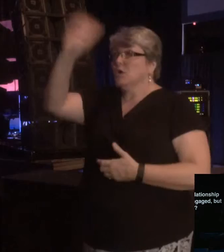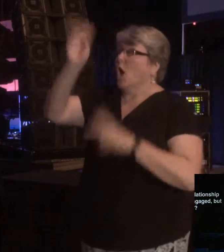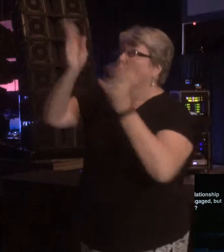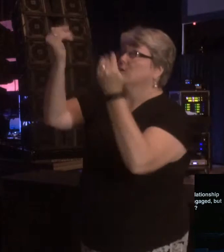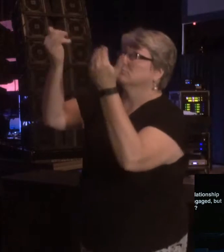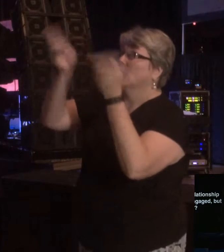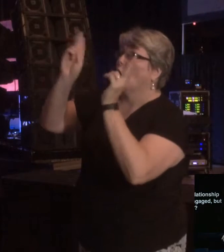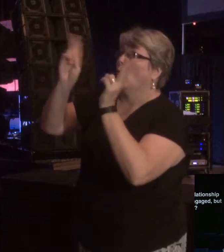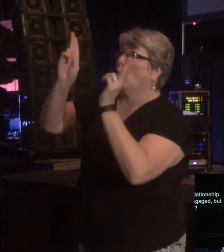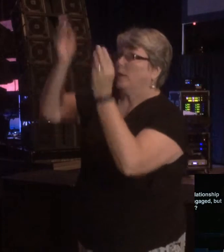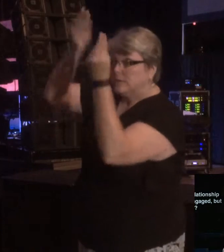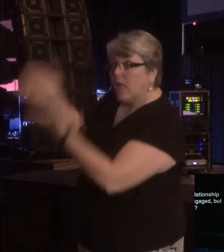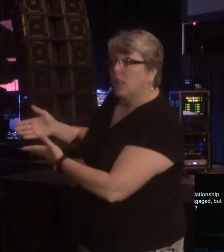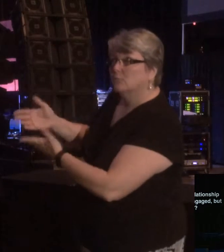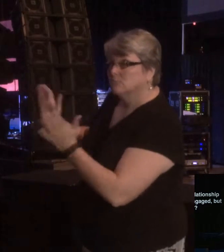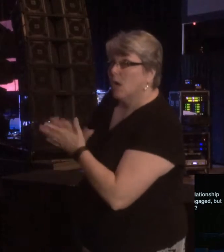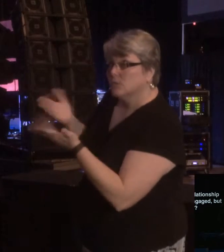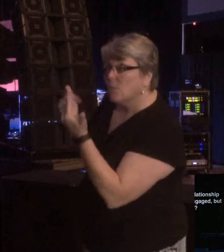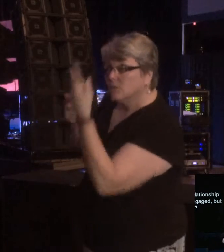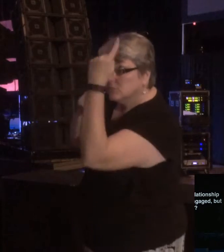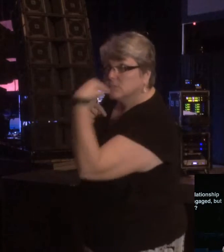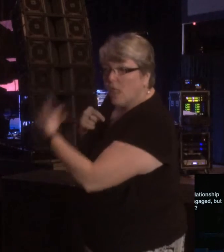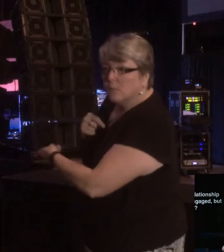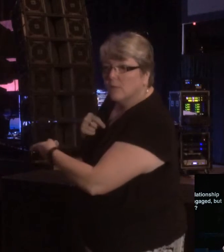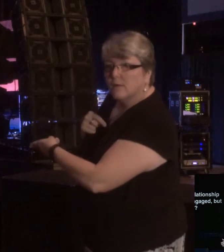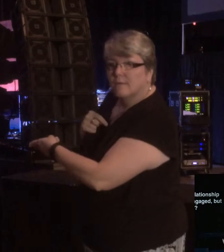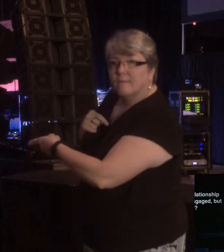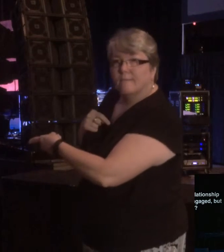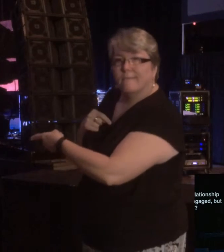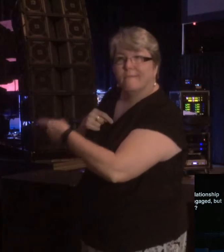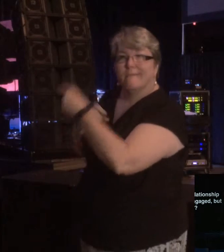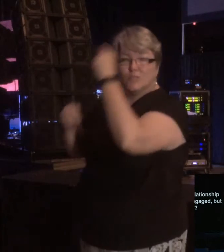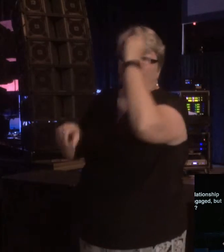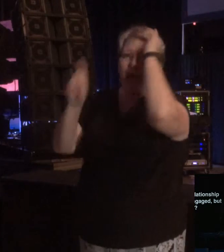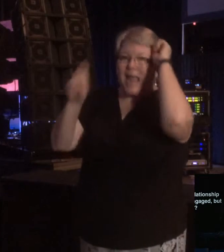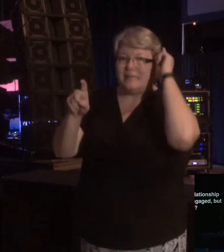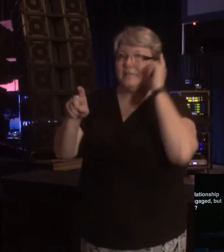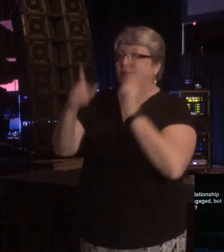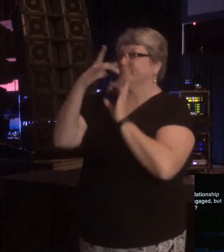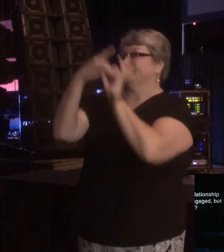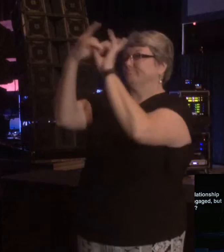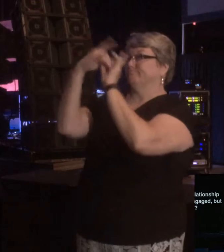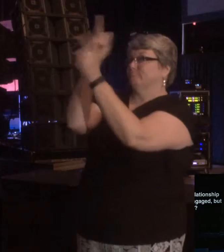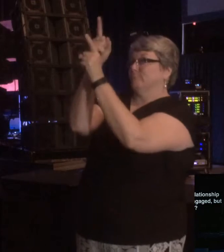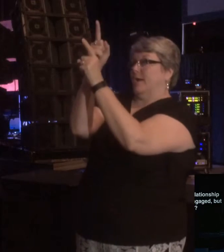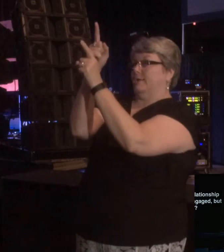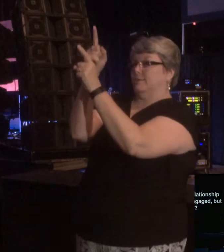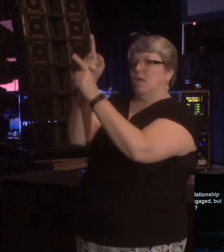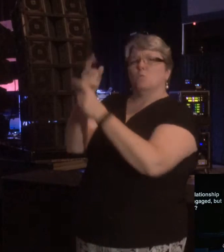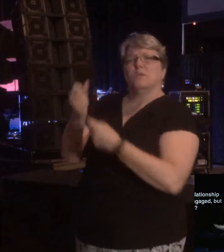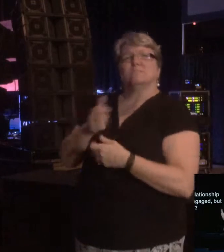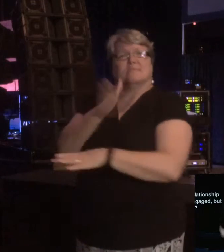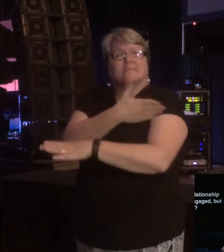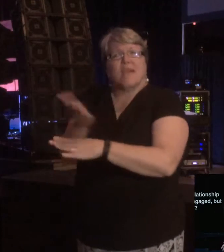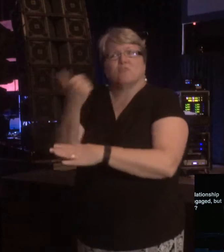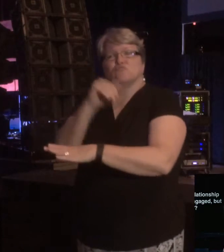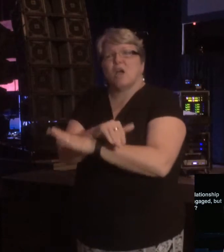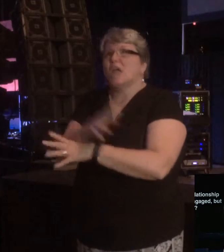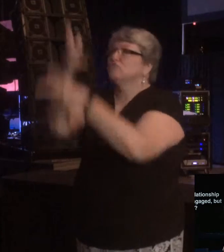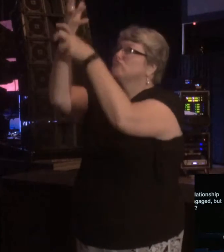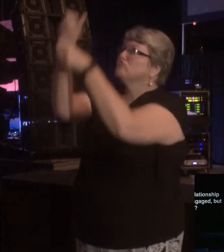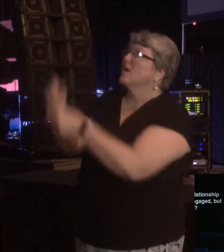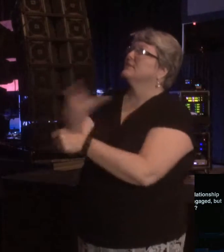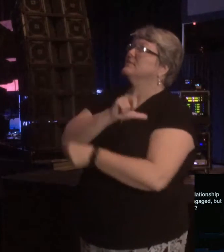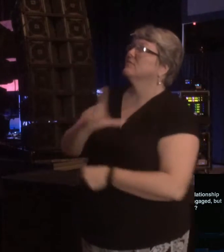I think for me on that one, it's not so much the long distance for me is as if you're in two